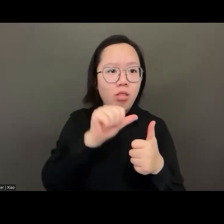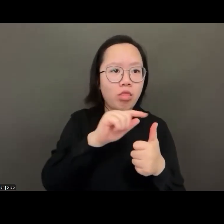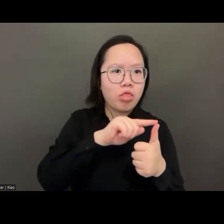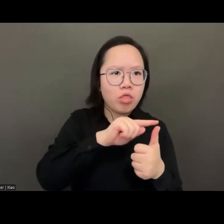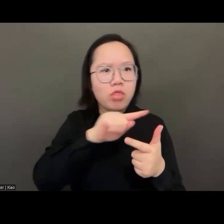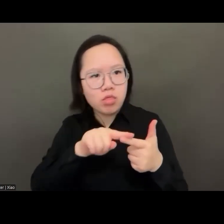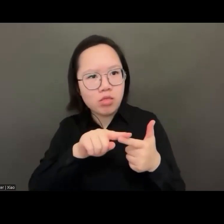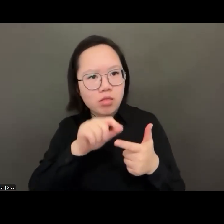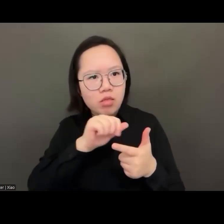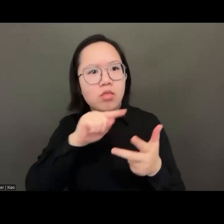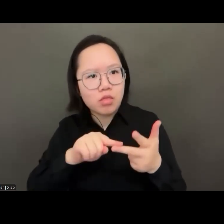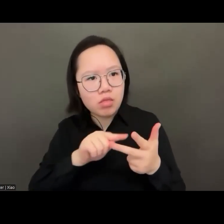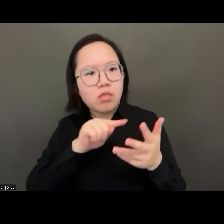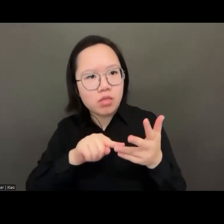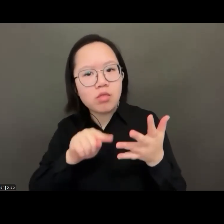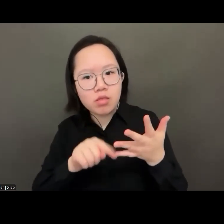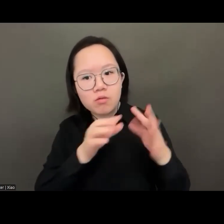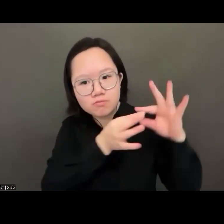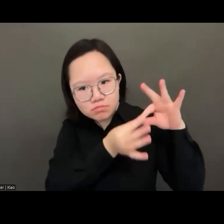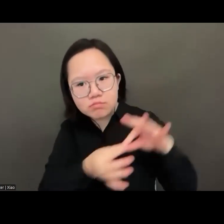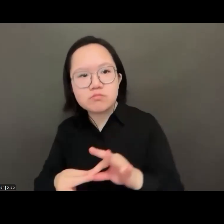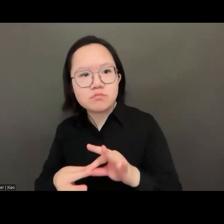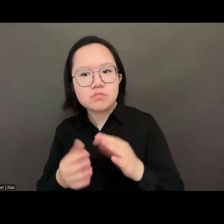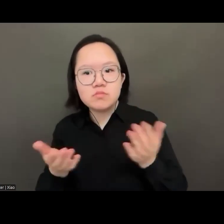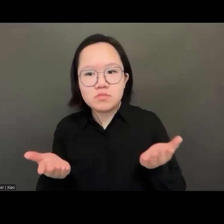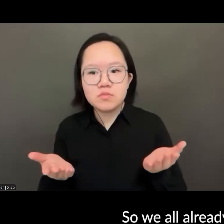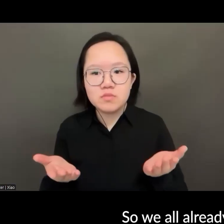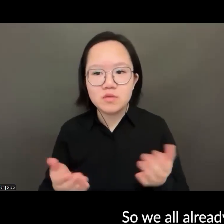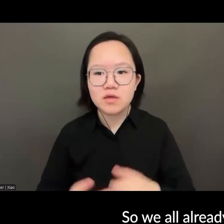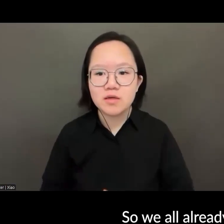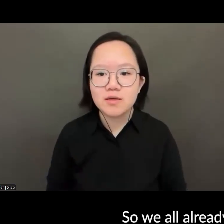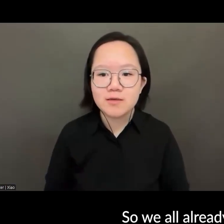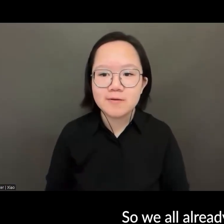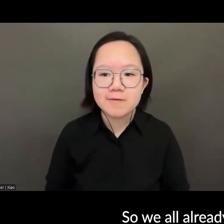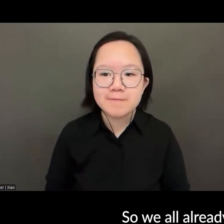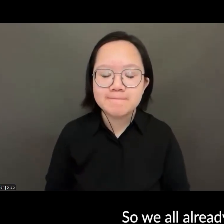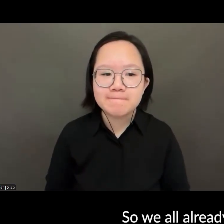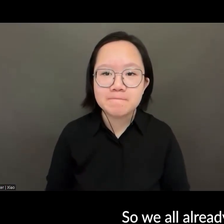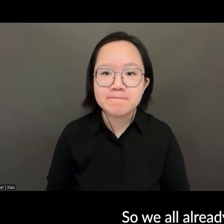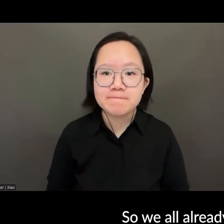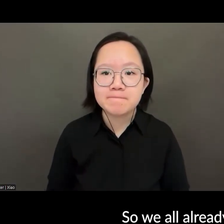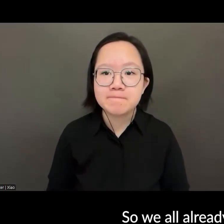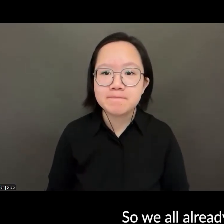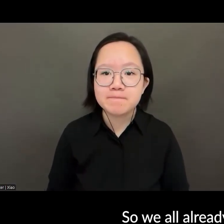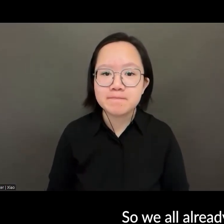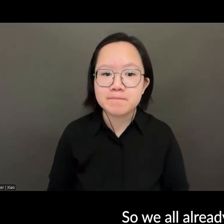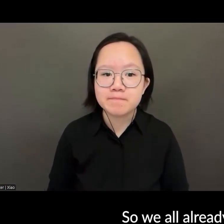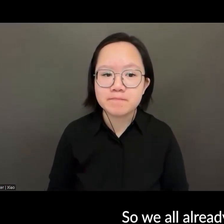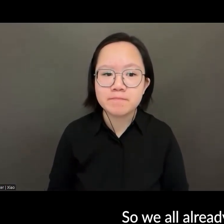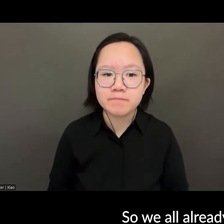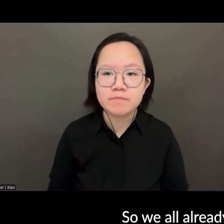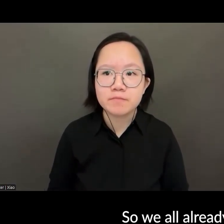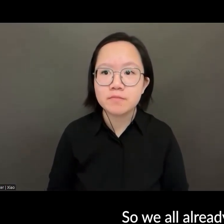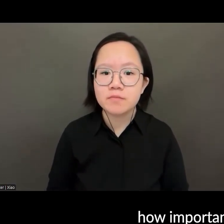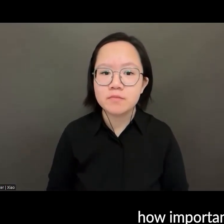community. And so let's try to understand it. So we all already know